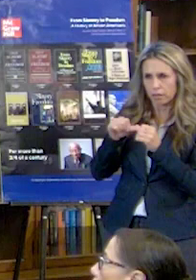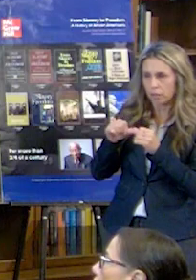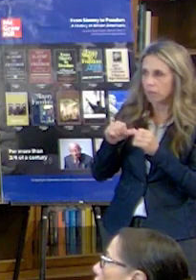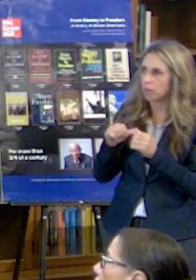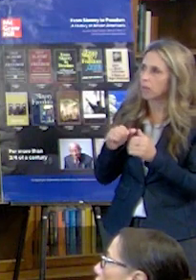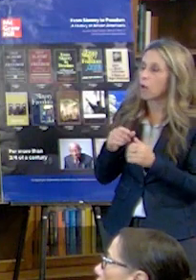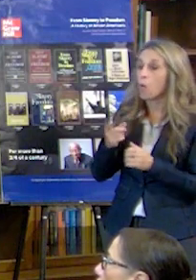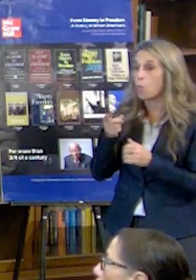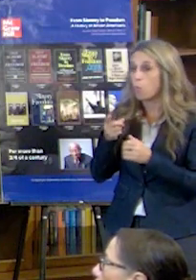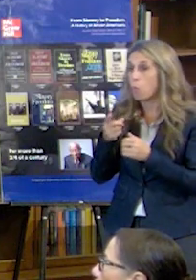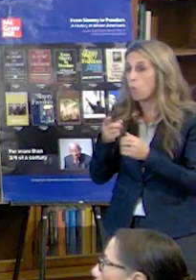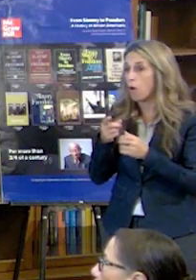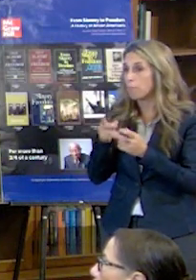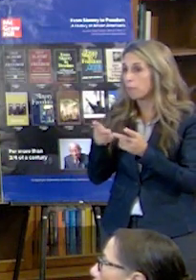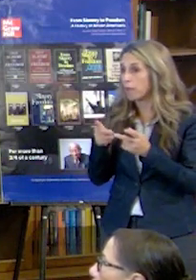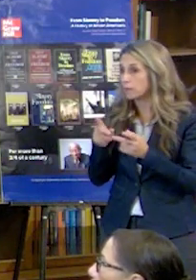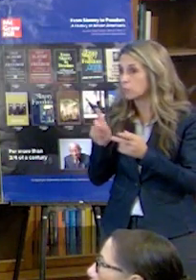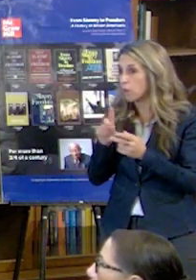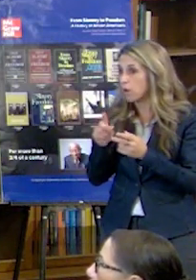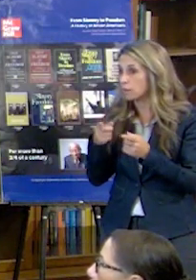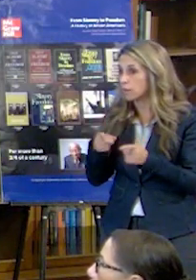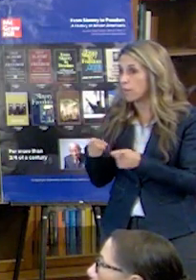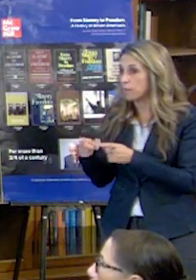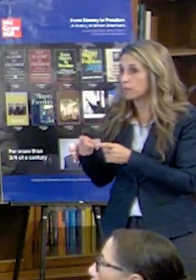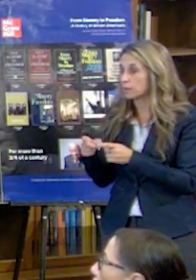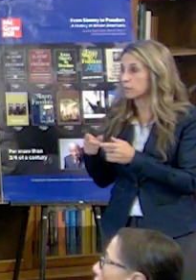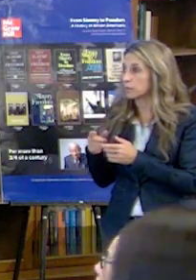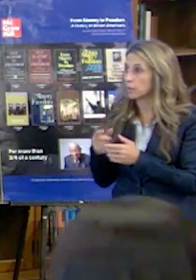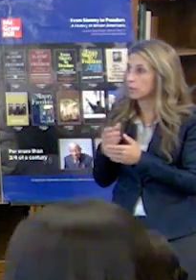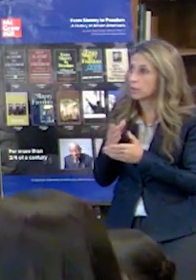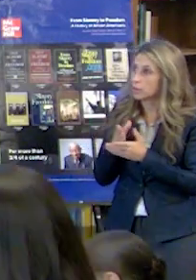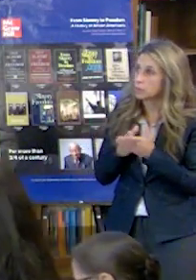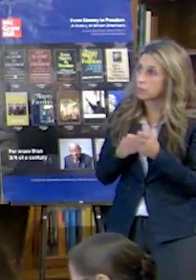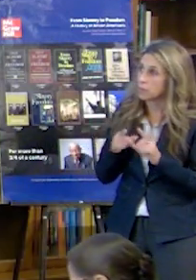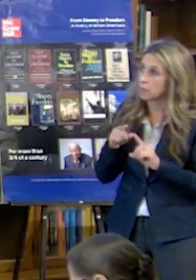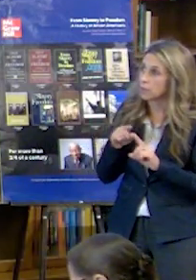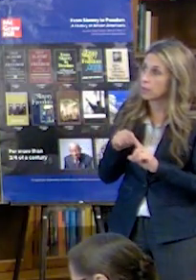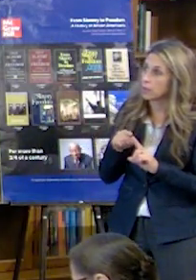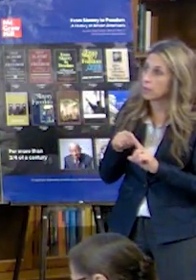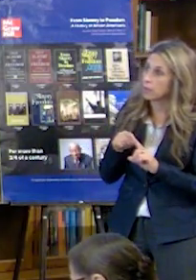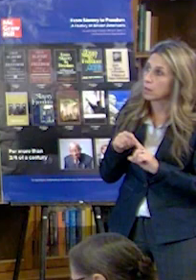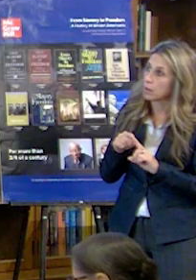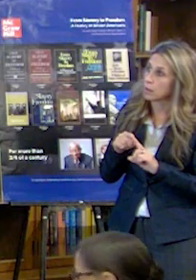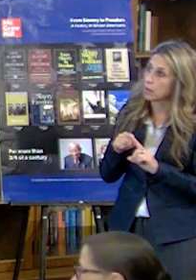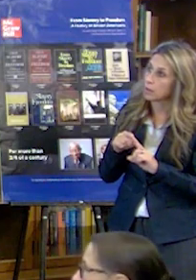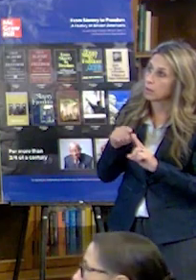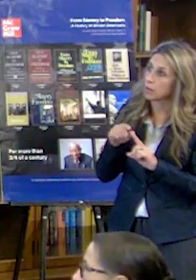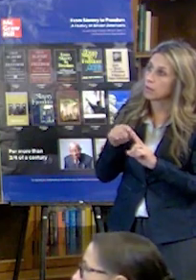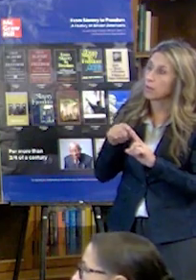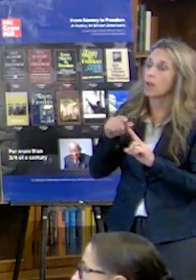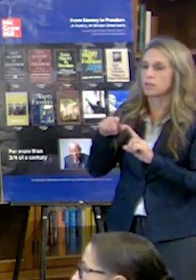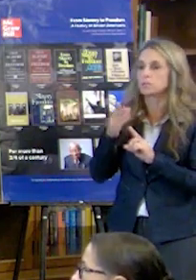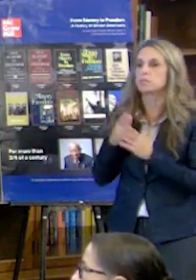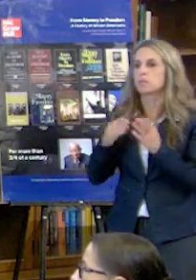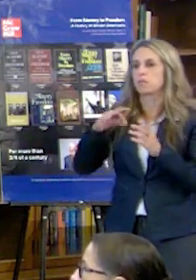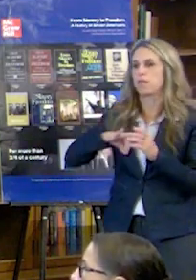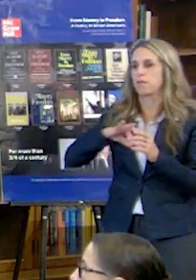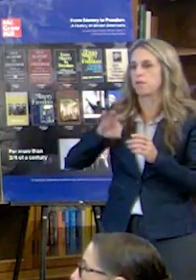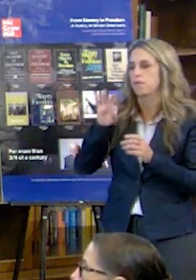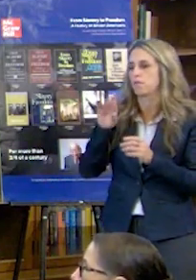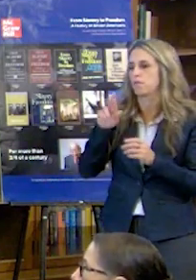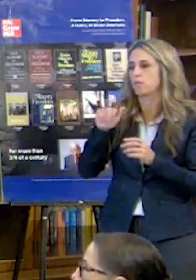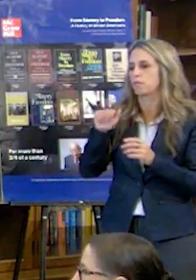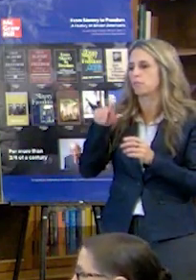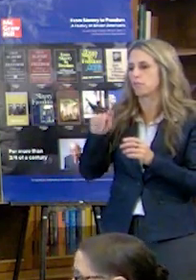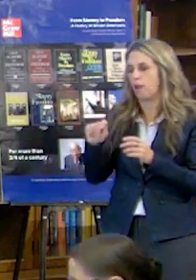occurring is in the context of some of the D9 organizations um alpha alpha Kai which is the undergraduate chapter 5